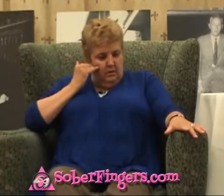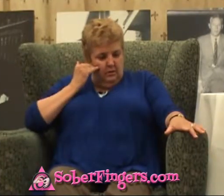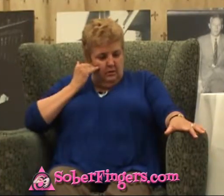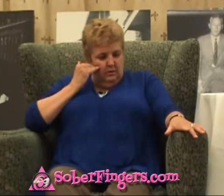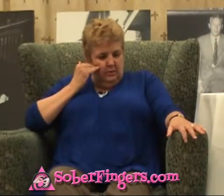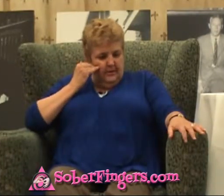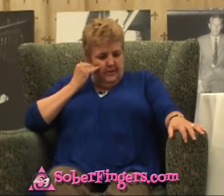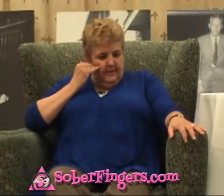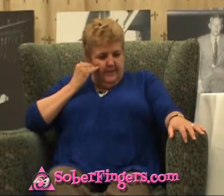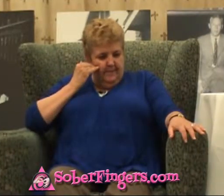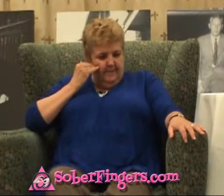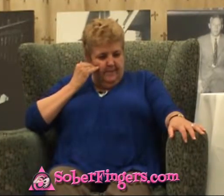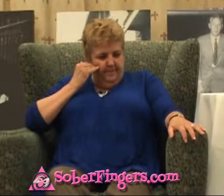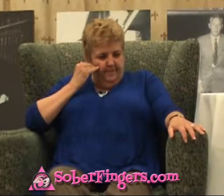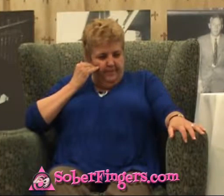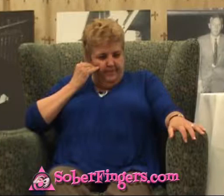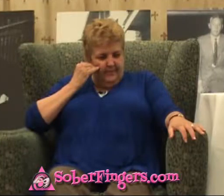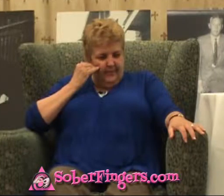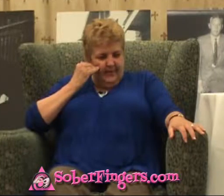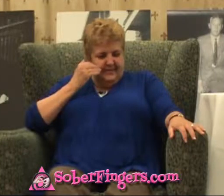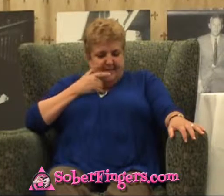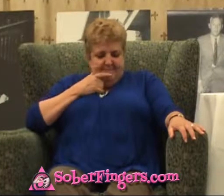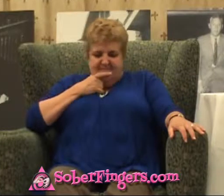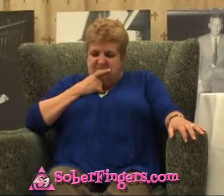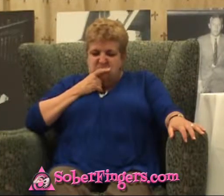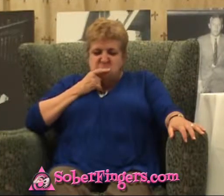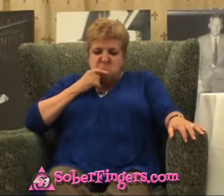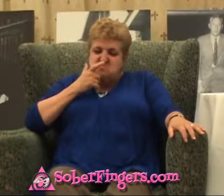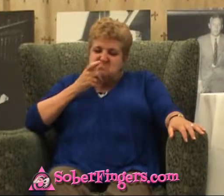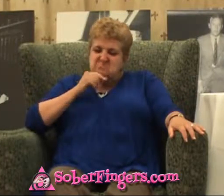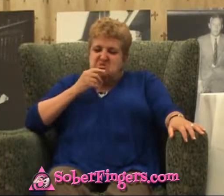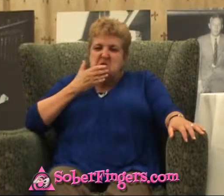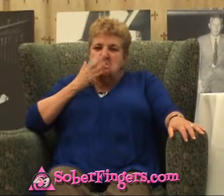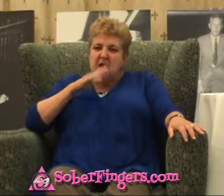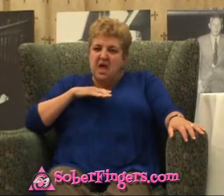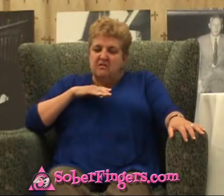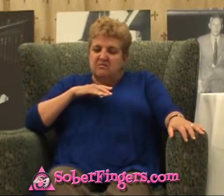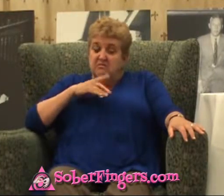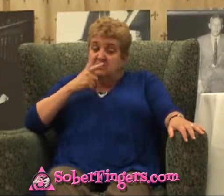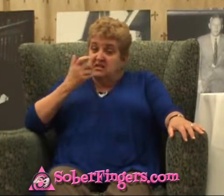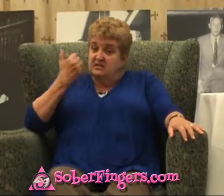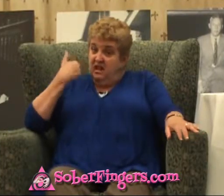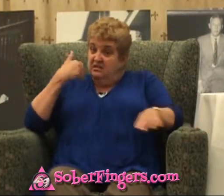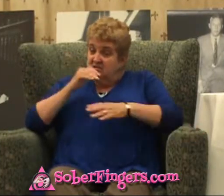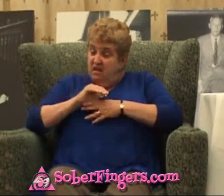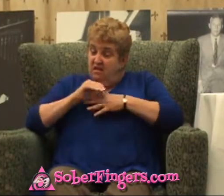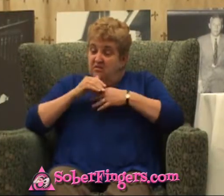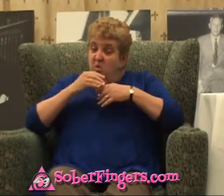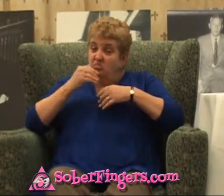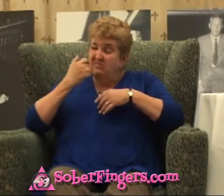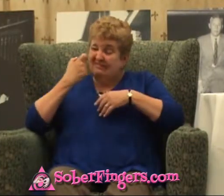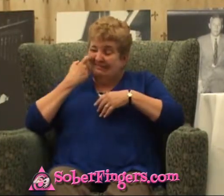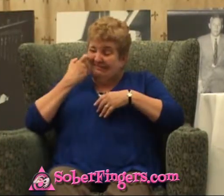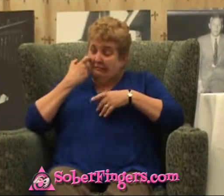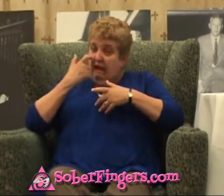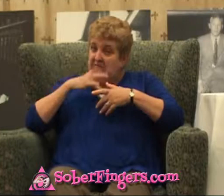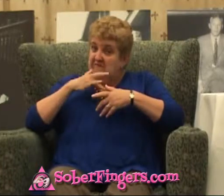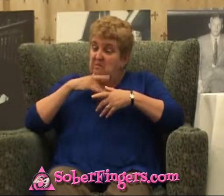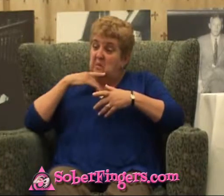real small price to pay for how good you felt earlier tonight. So my first real drunk